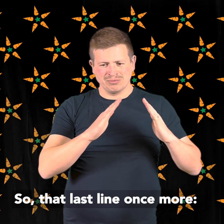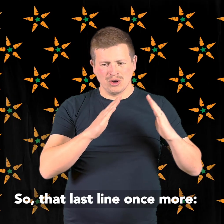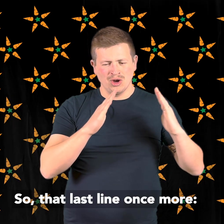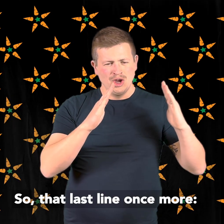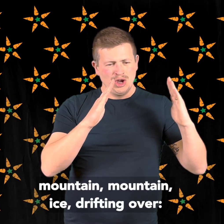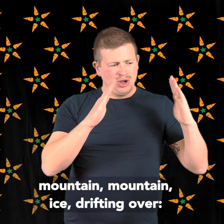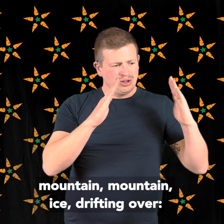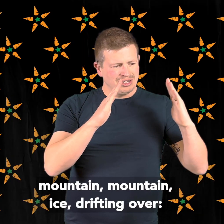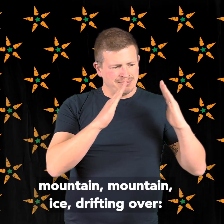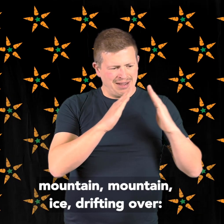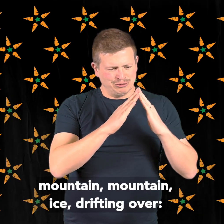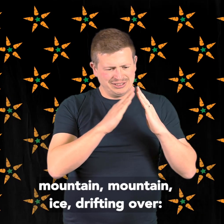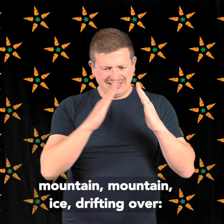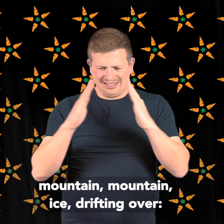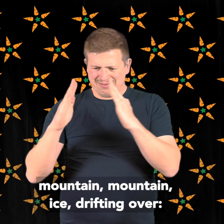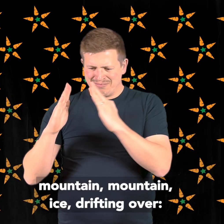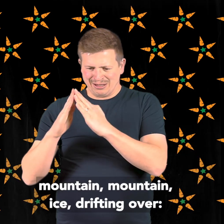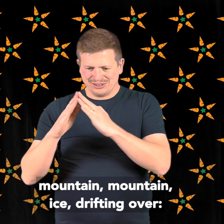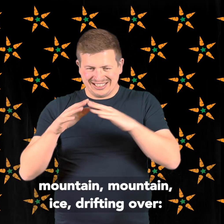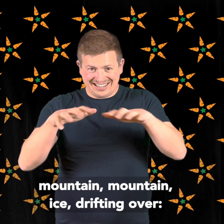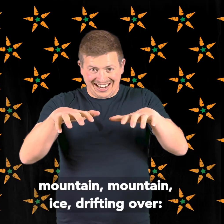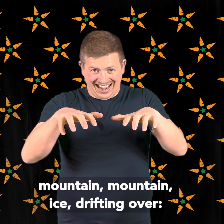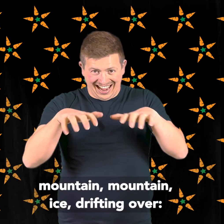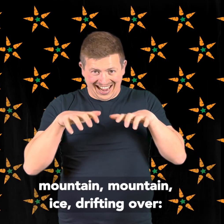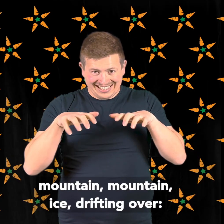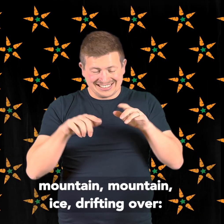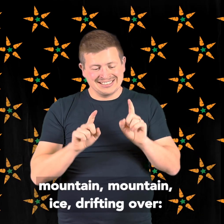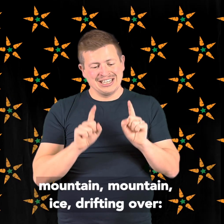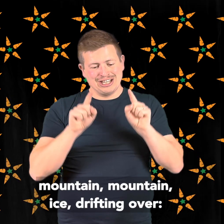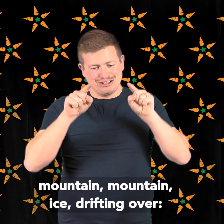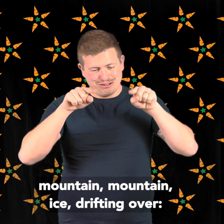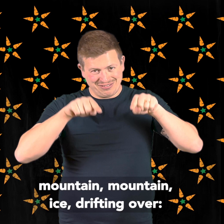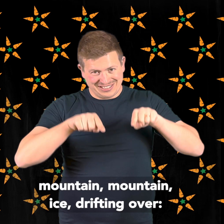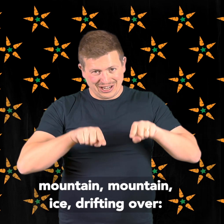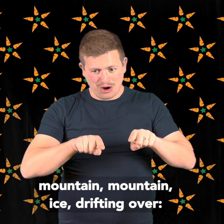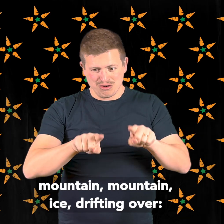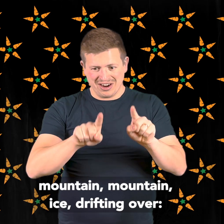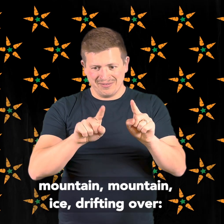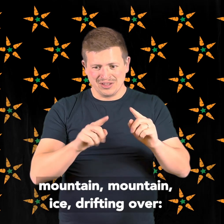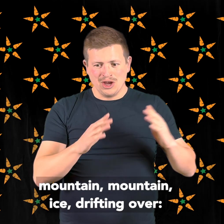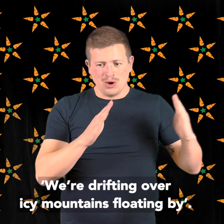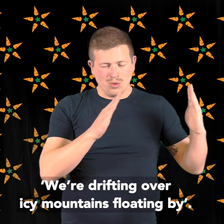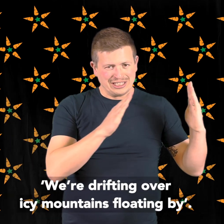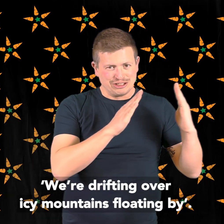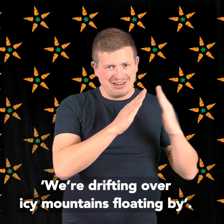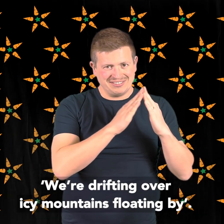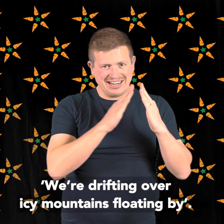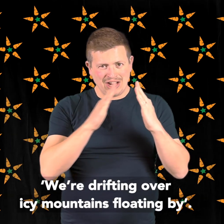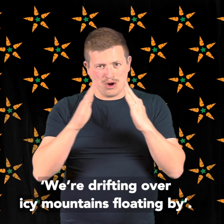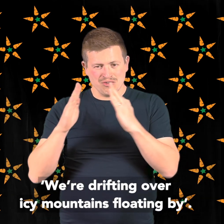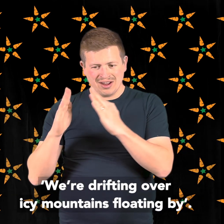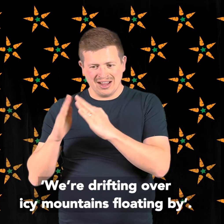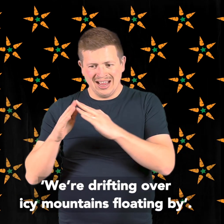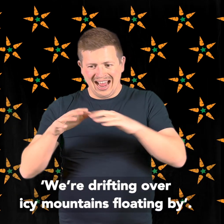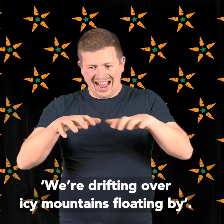more. Mountain, mountain, ice, drifting over. we're drifting over